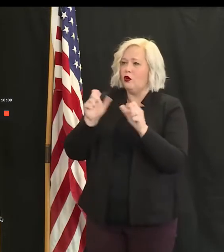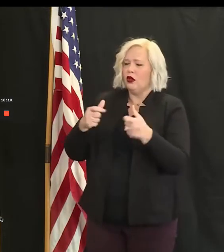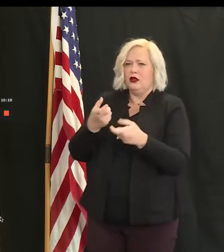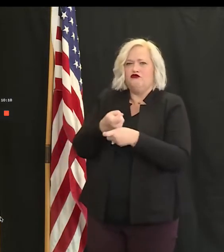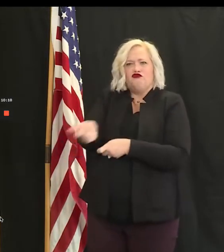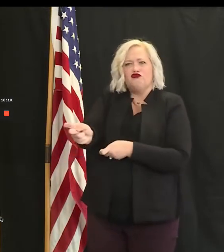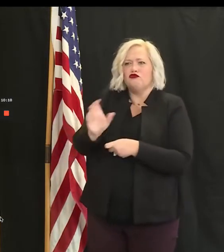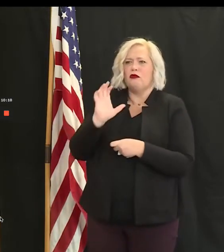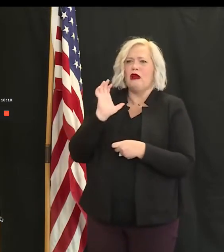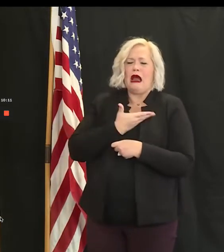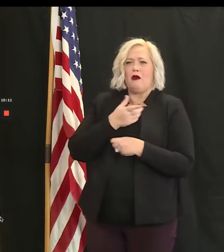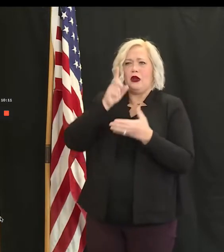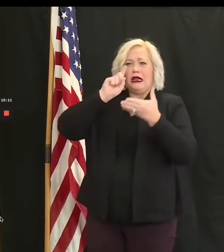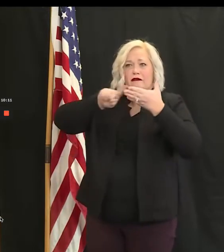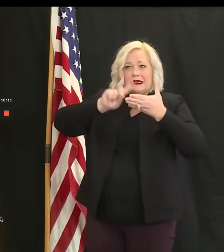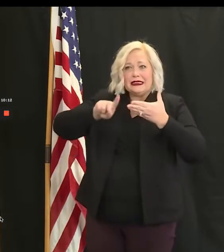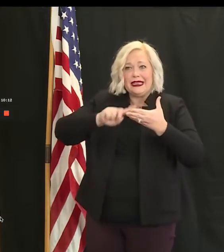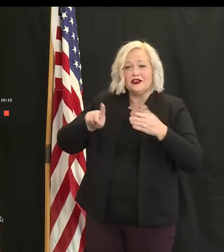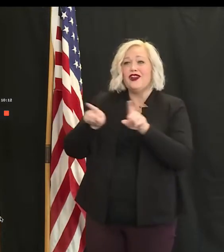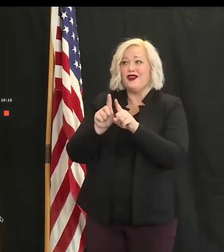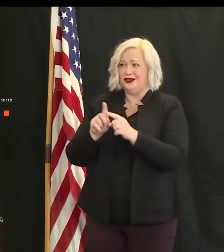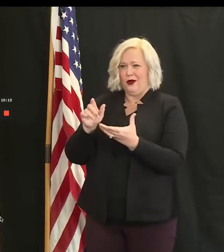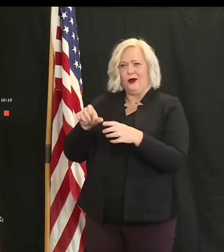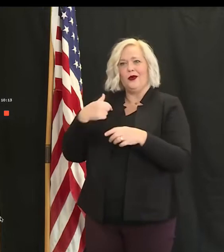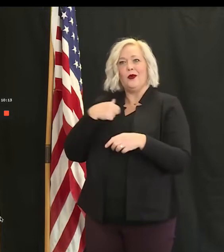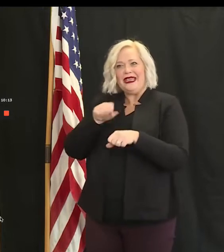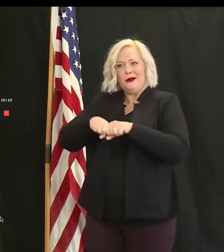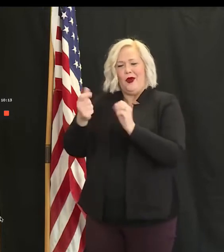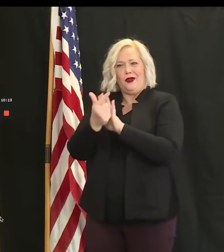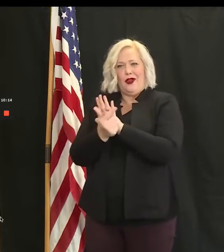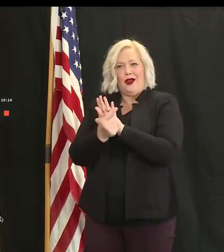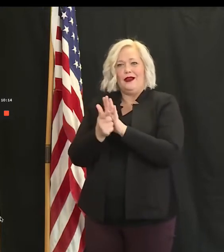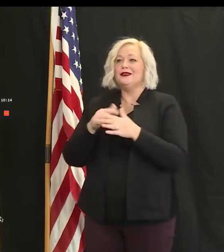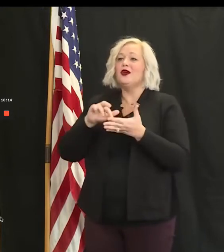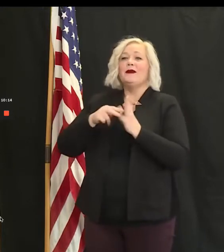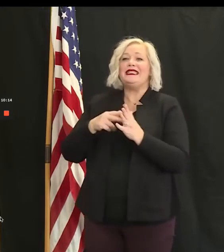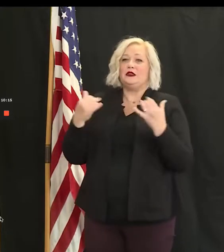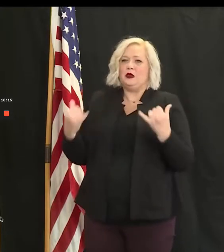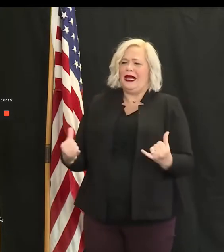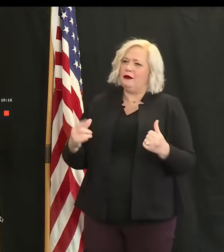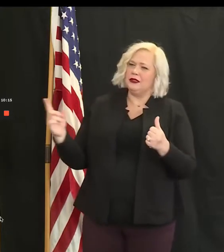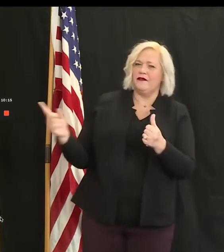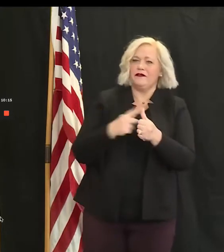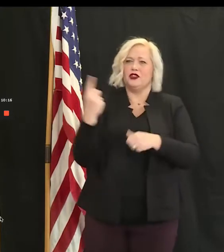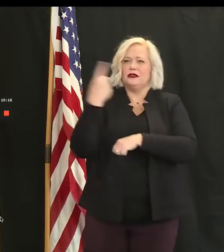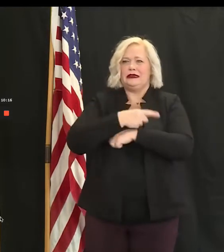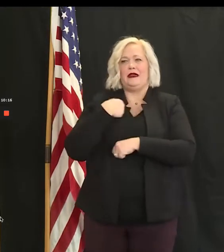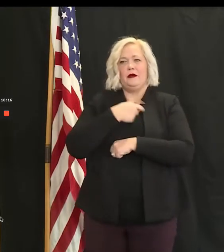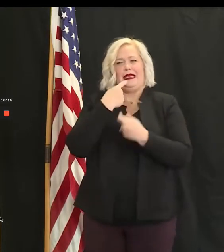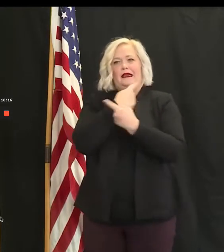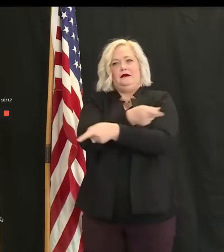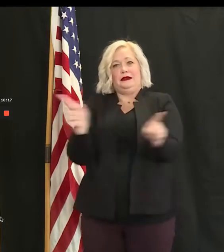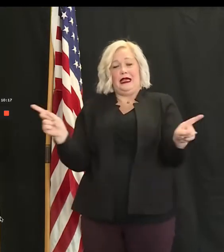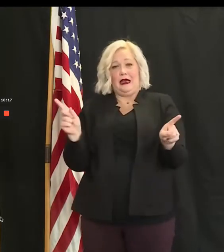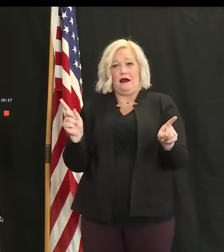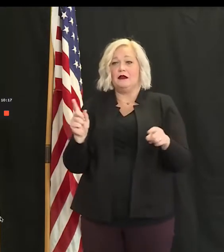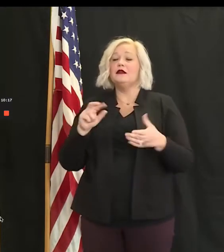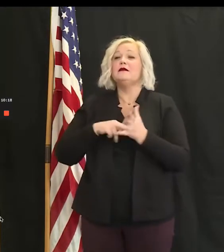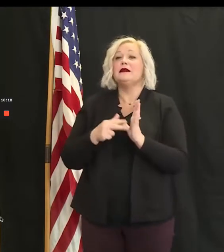our investigation, but it would have been a crime. So today was the first day we were able to present this material. Therefore, any